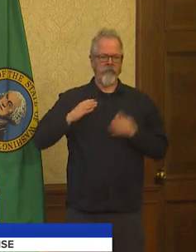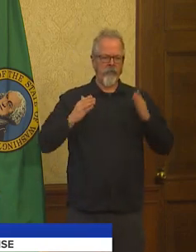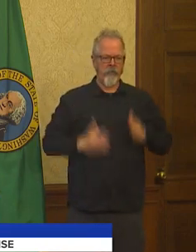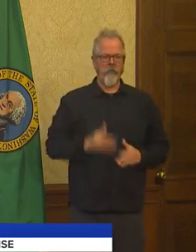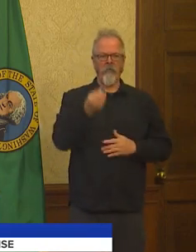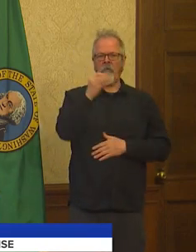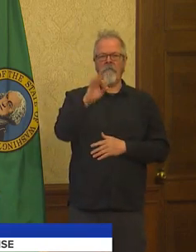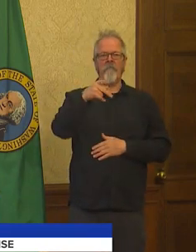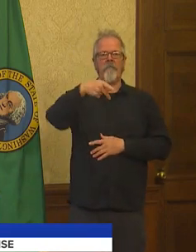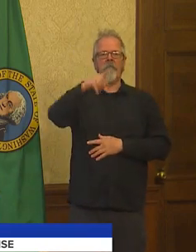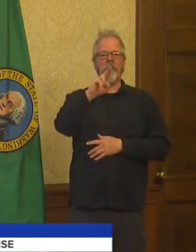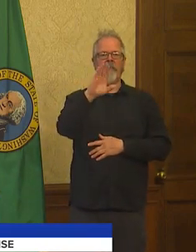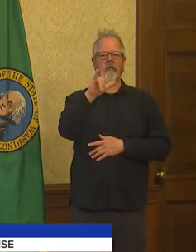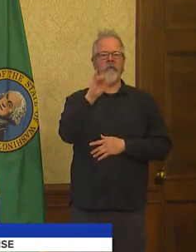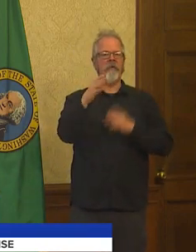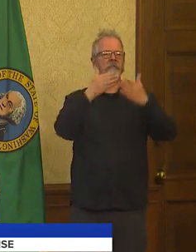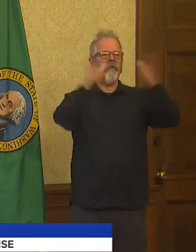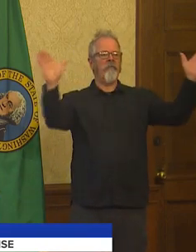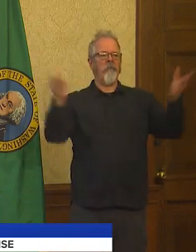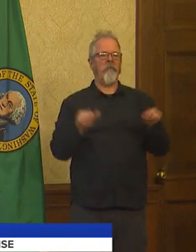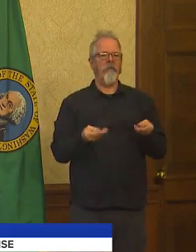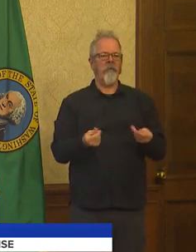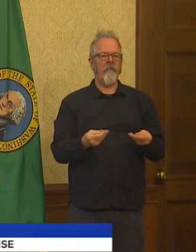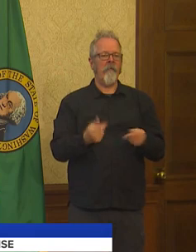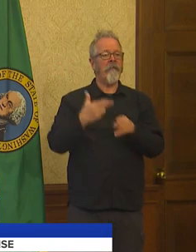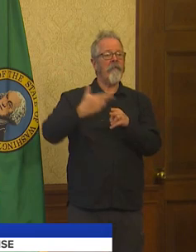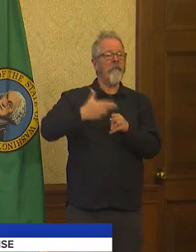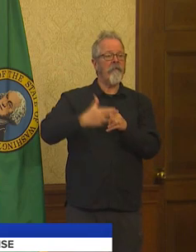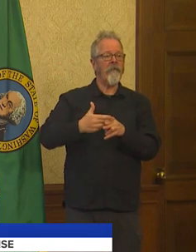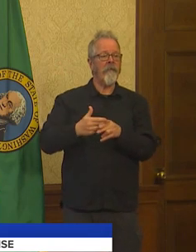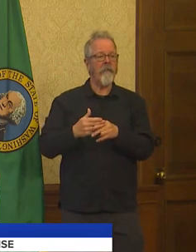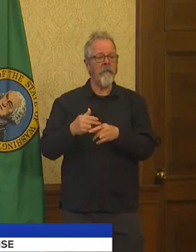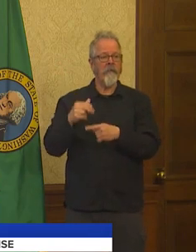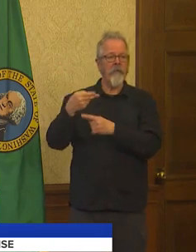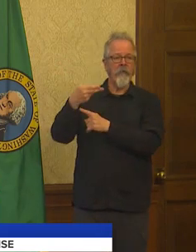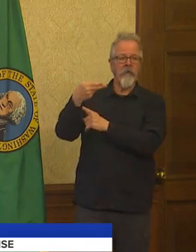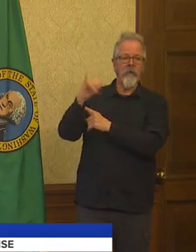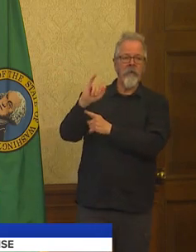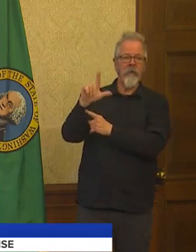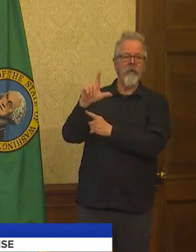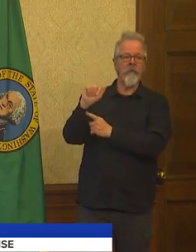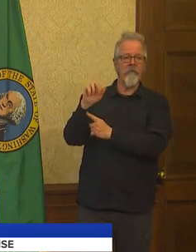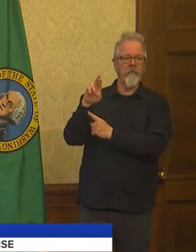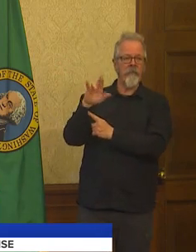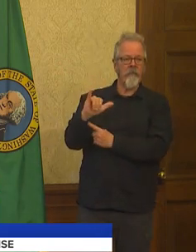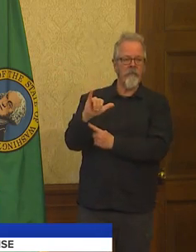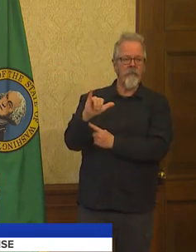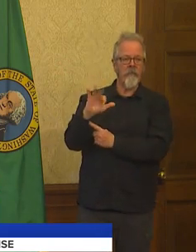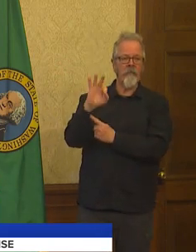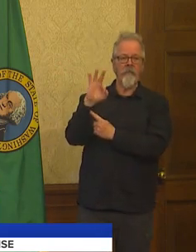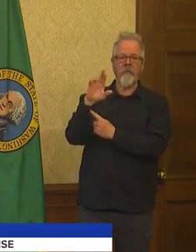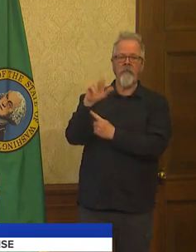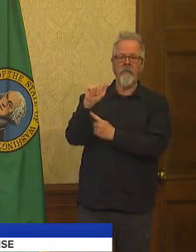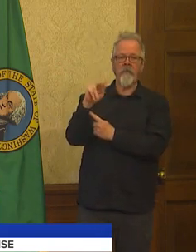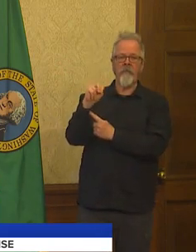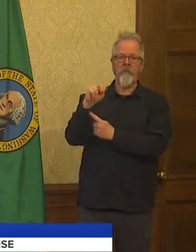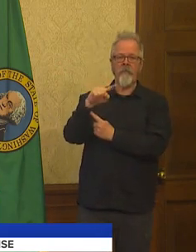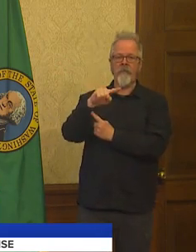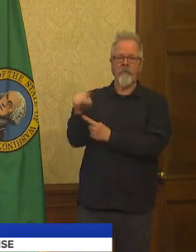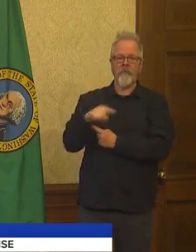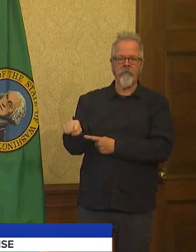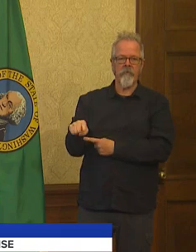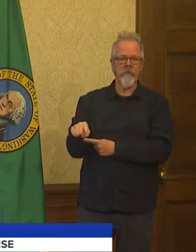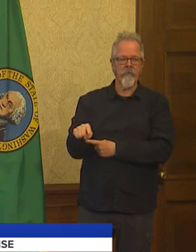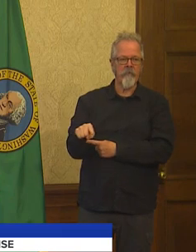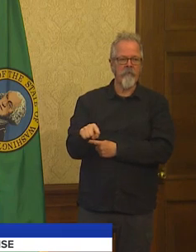Thank you, Governor, for your leadership and for this opportunity. Obviously, people of Washington have made great sacrifices in